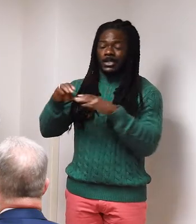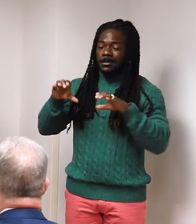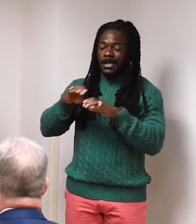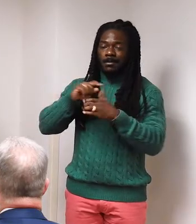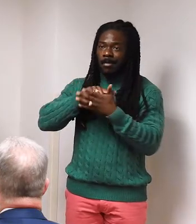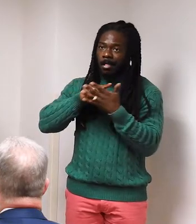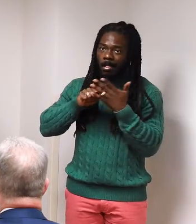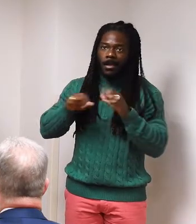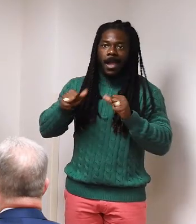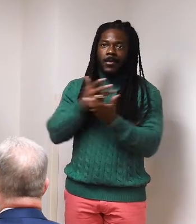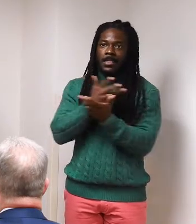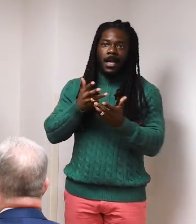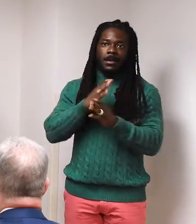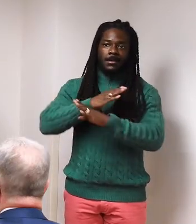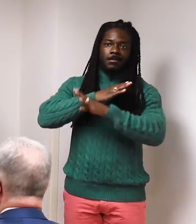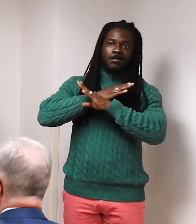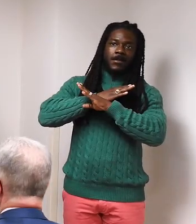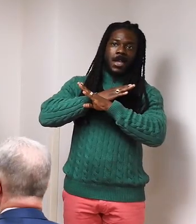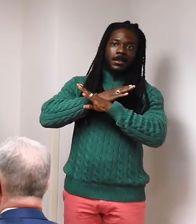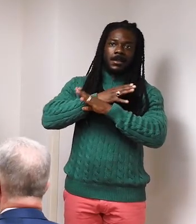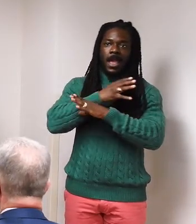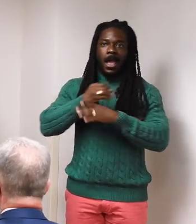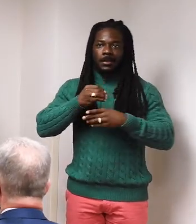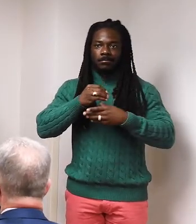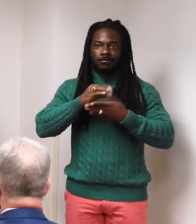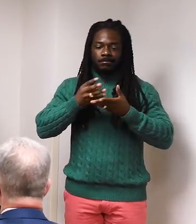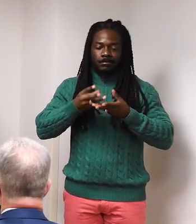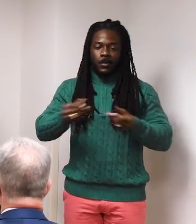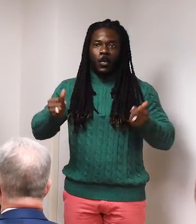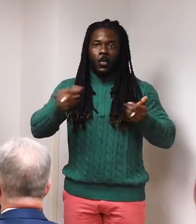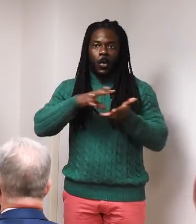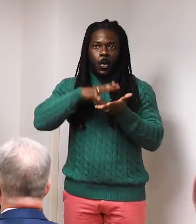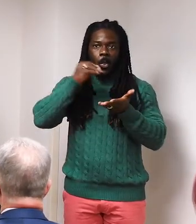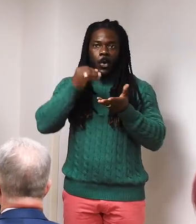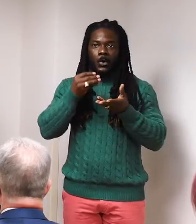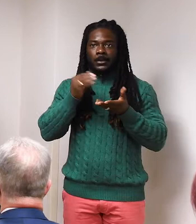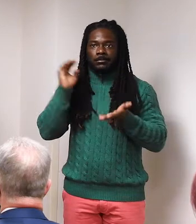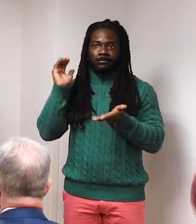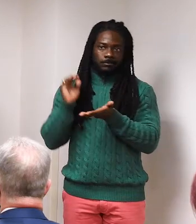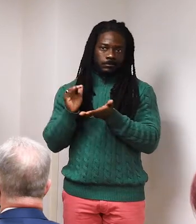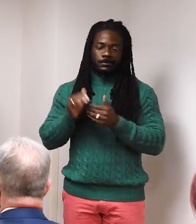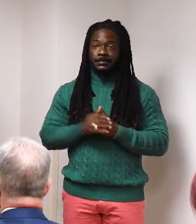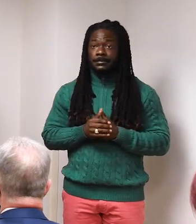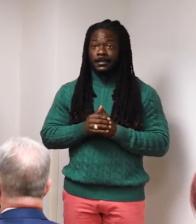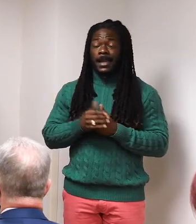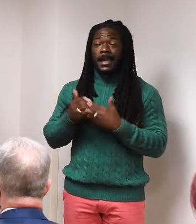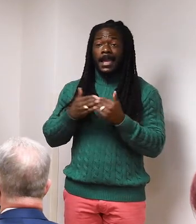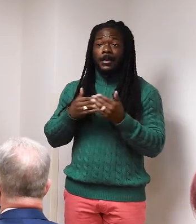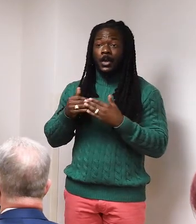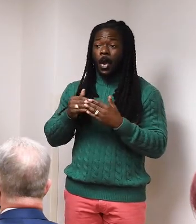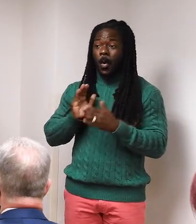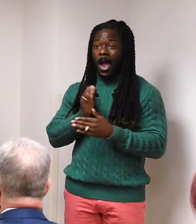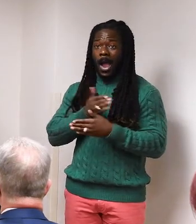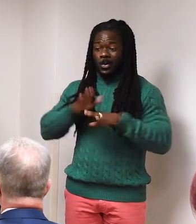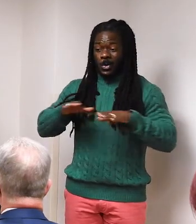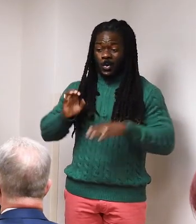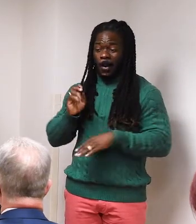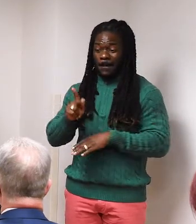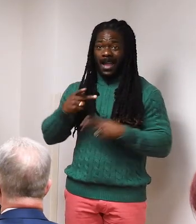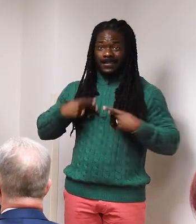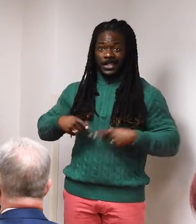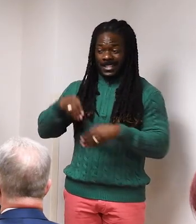everything to prevent and address learning loss. Even though our children are physically back in